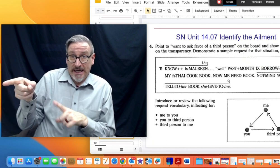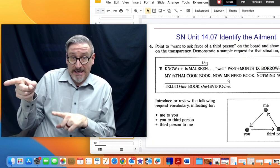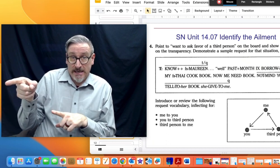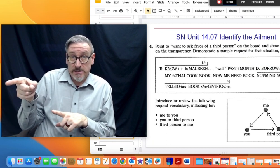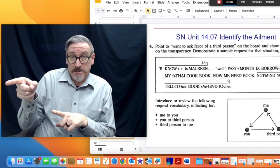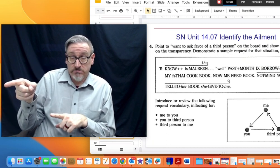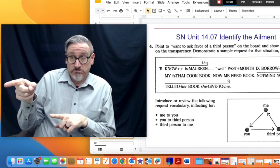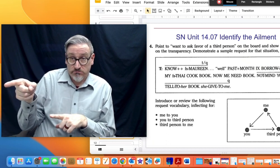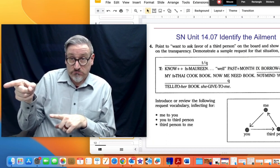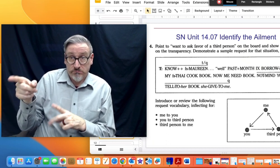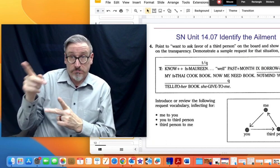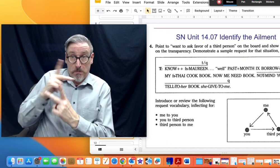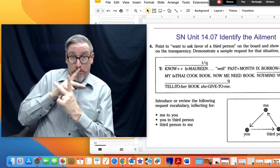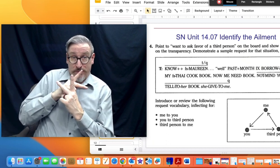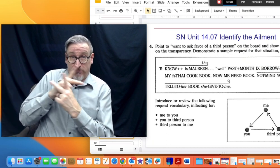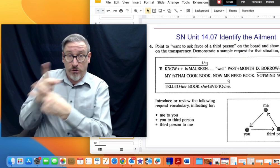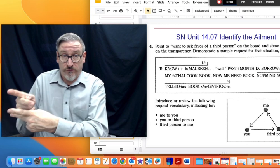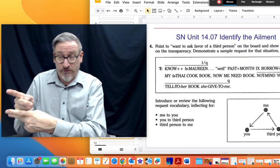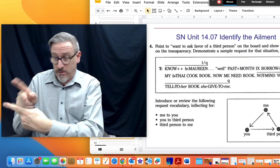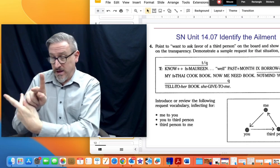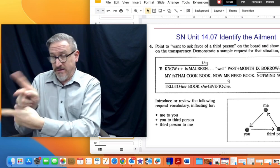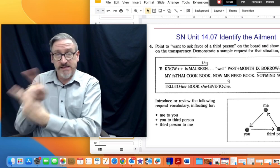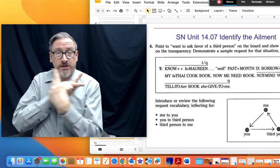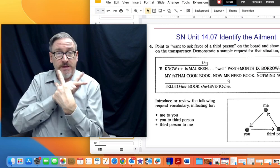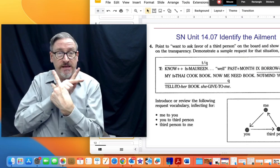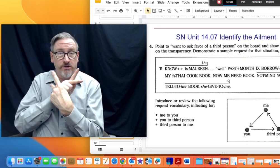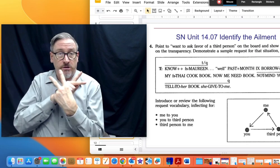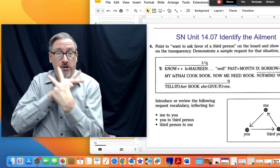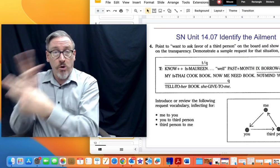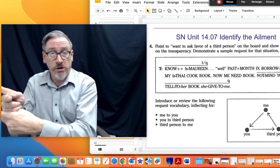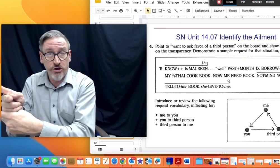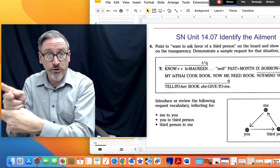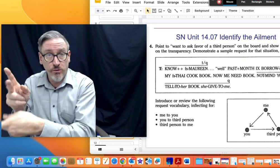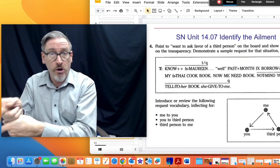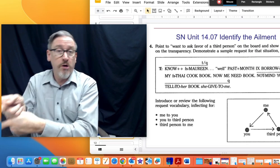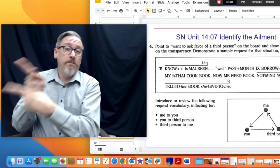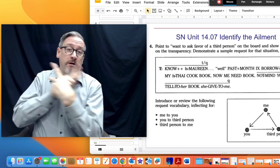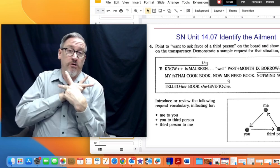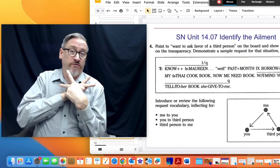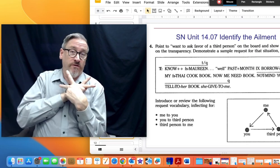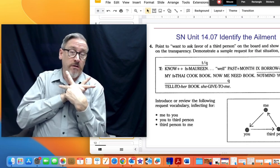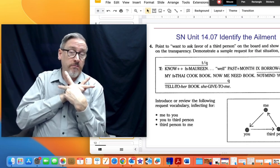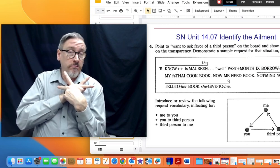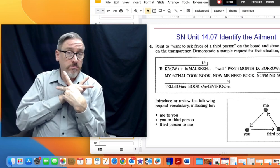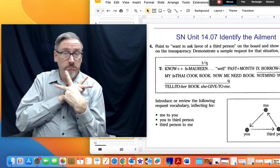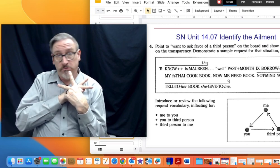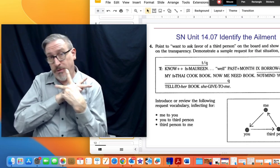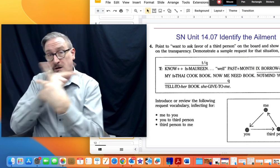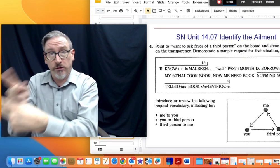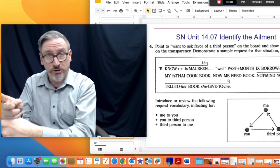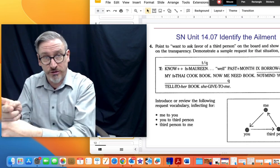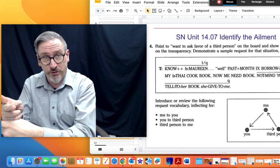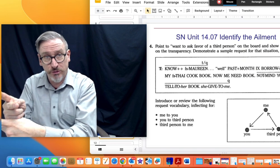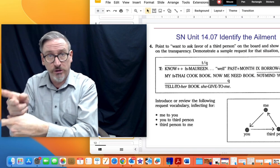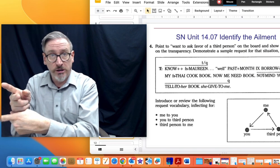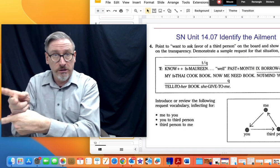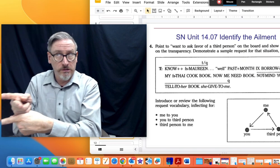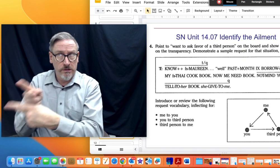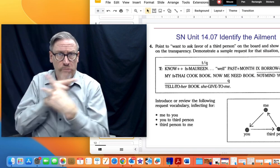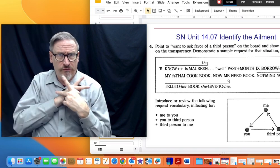she index borrowed from, and this could be either loan to, borrow from, borrowed